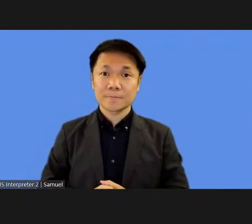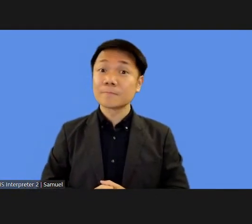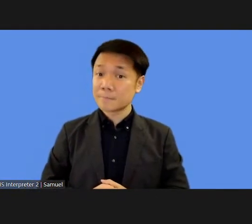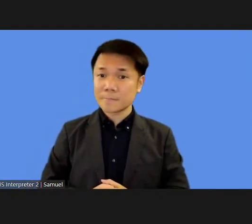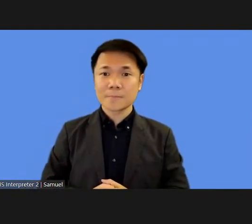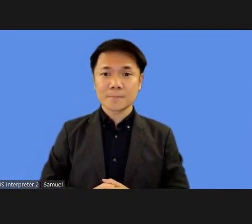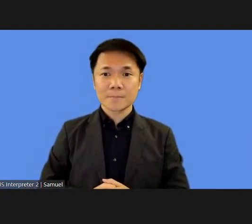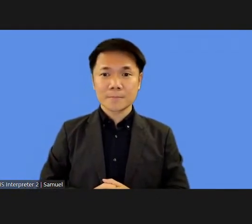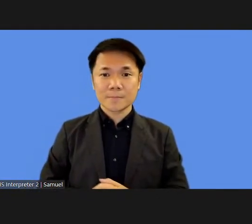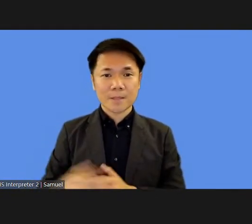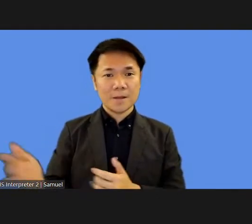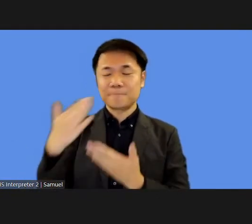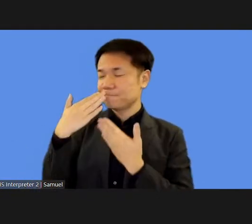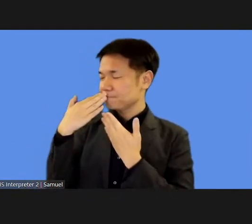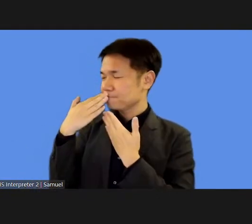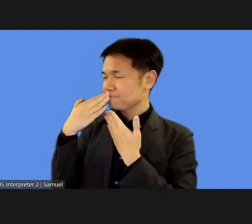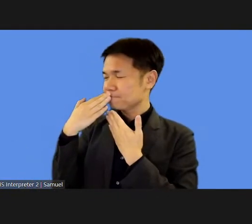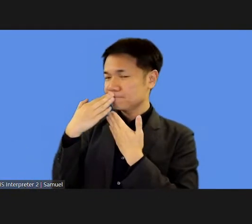Thank you.